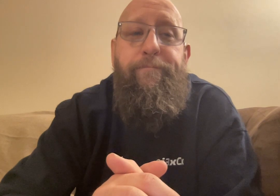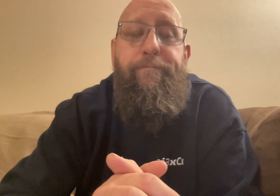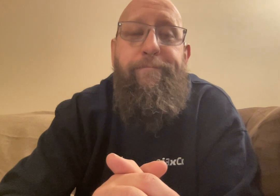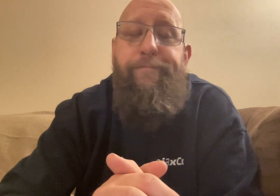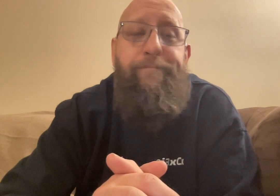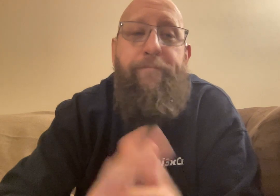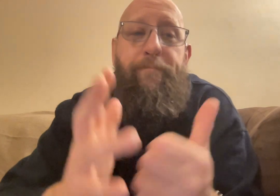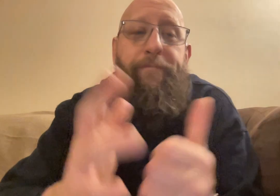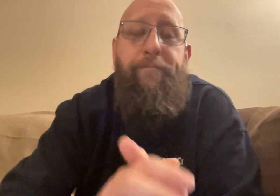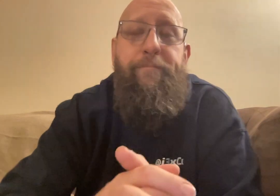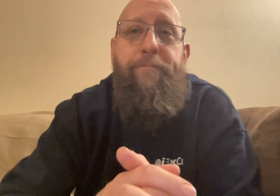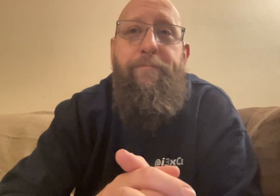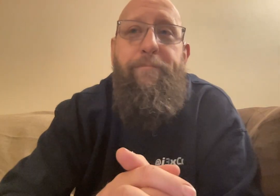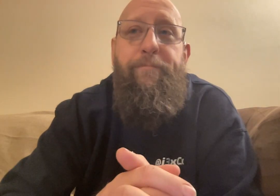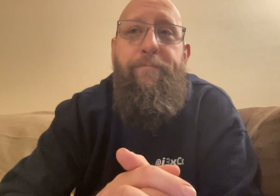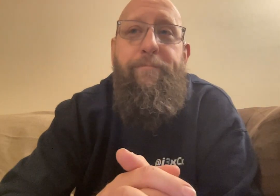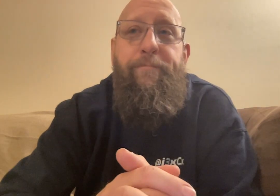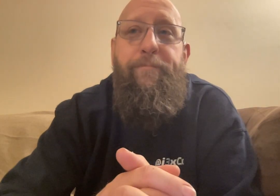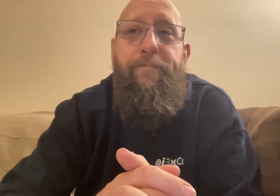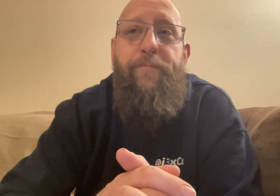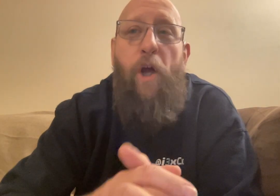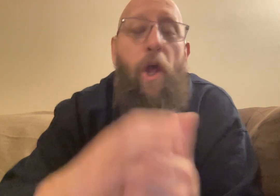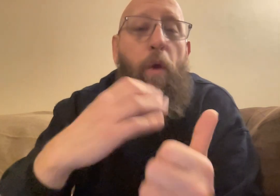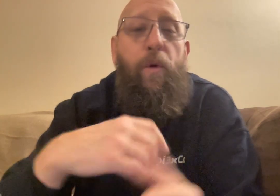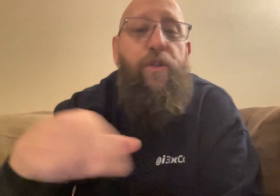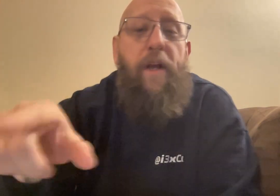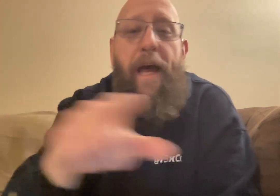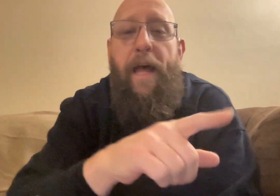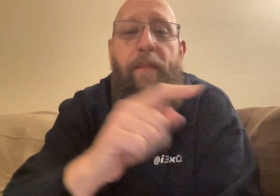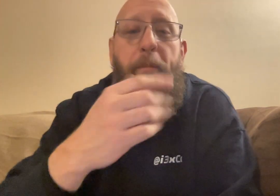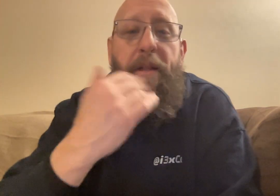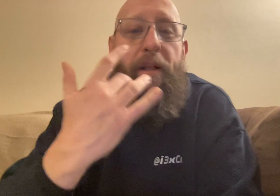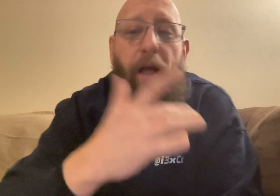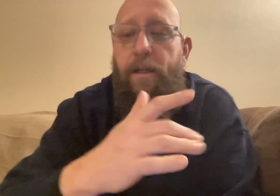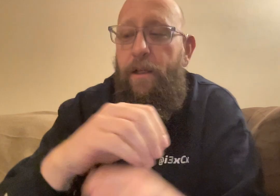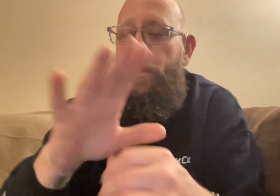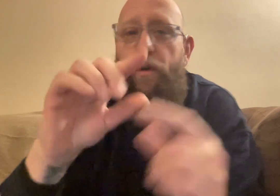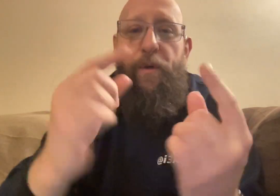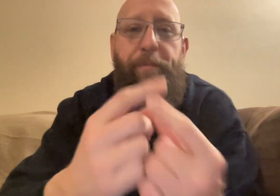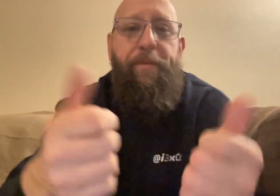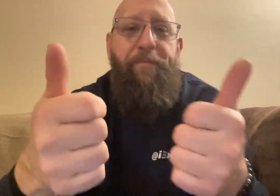Wish you guys the best luck in your group.